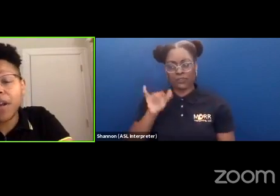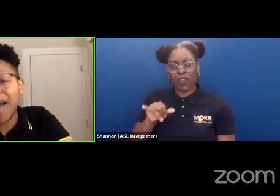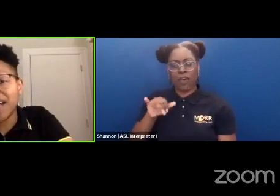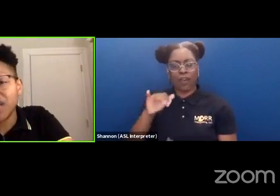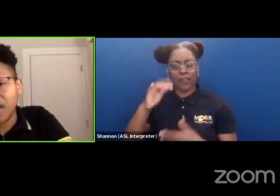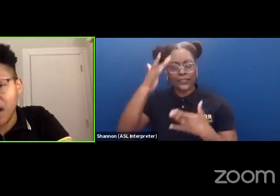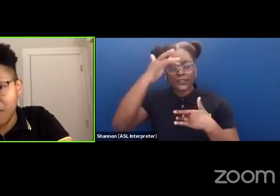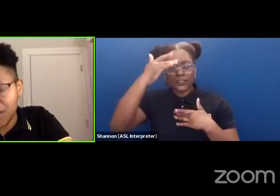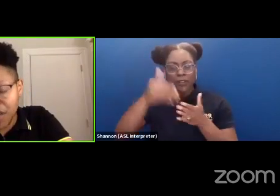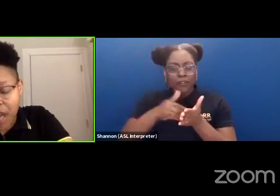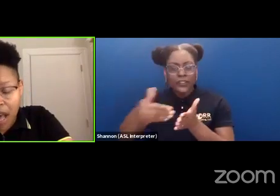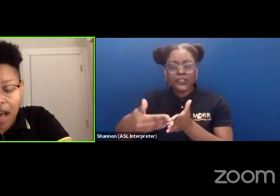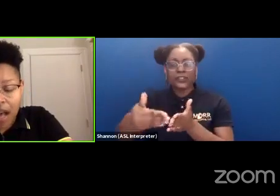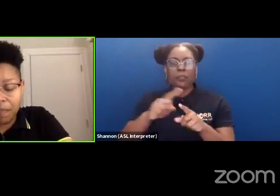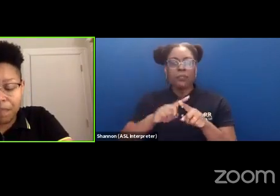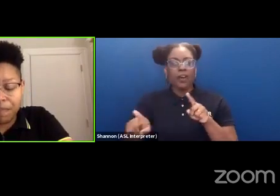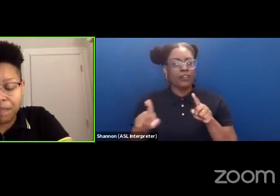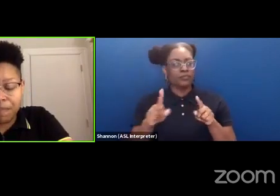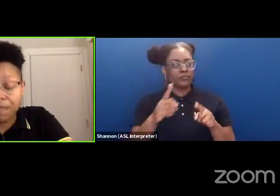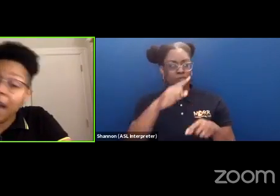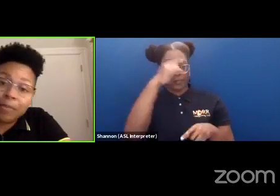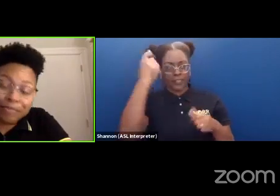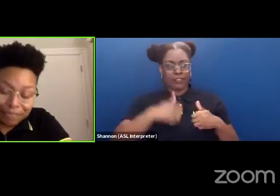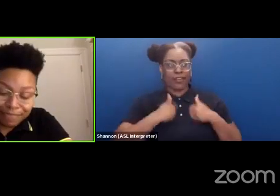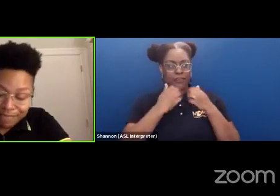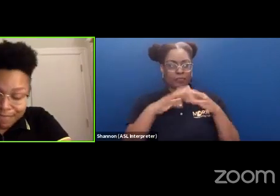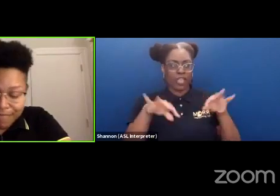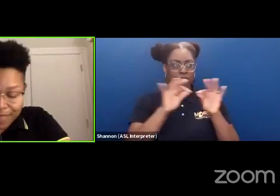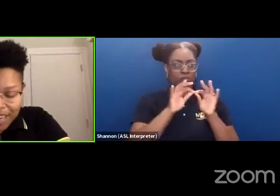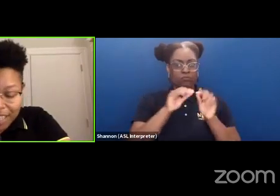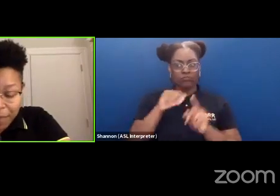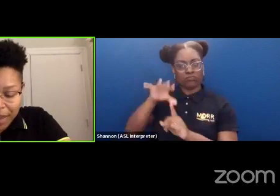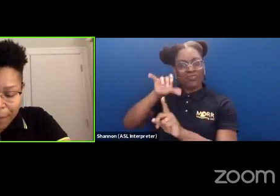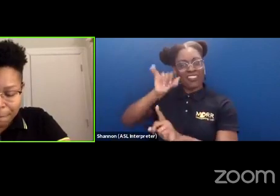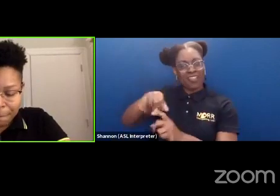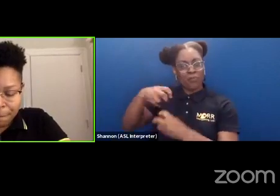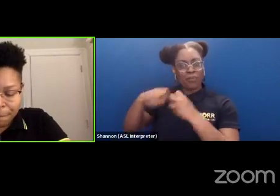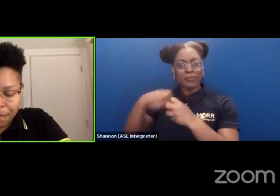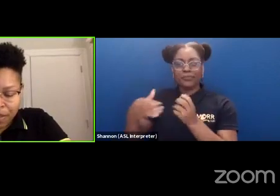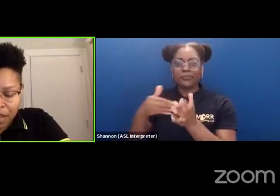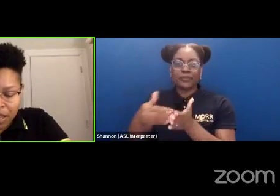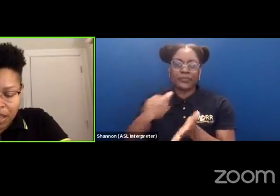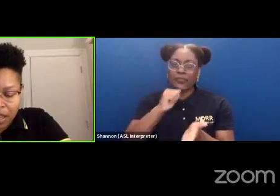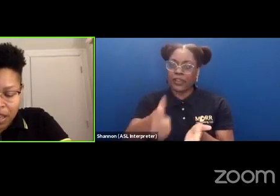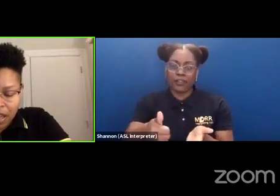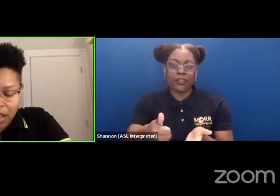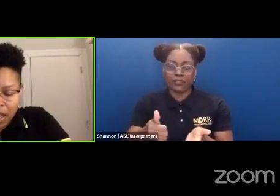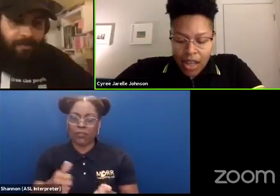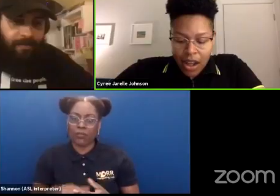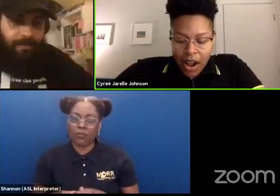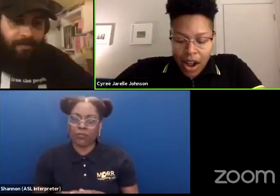in their compassion and coverage? Yeah, it's big.